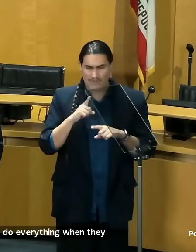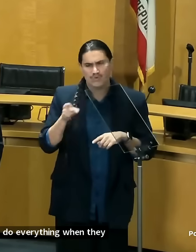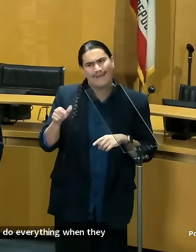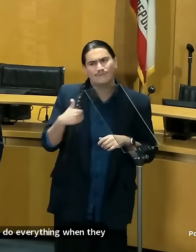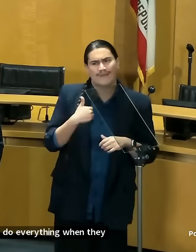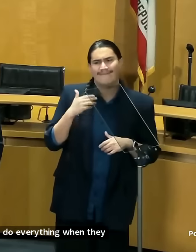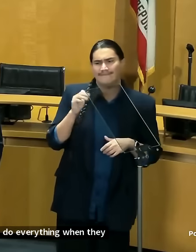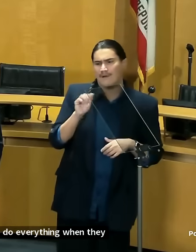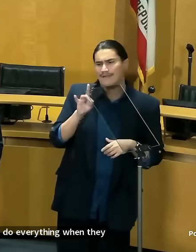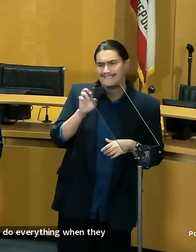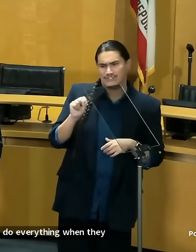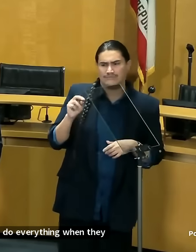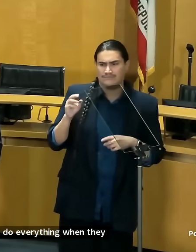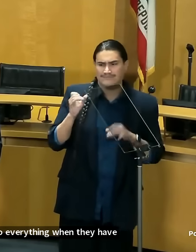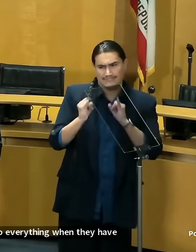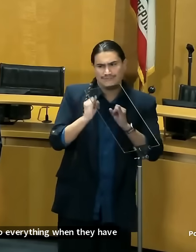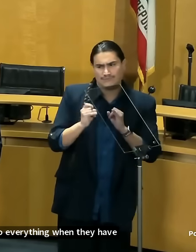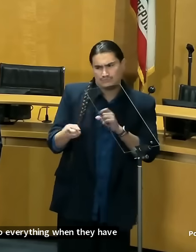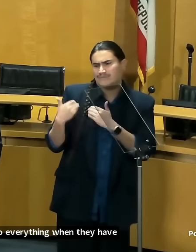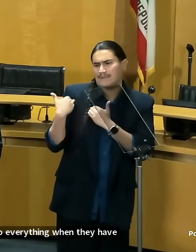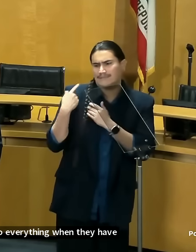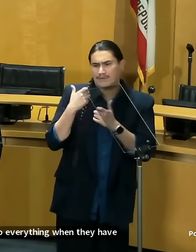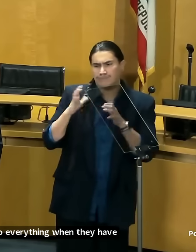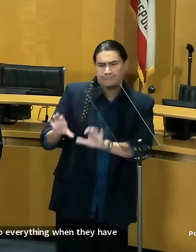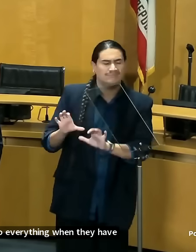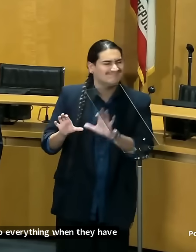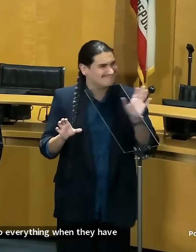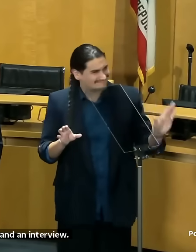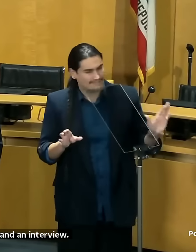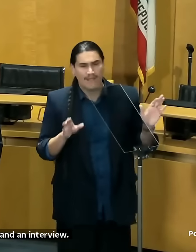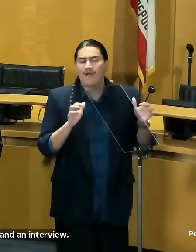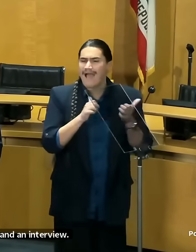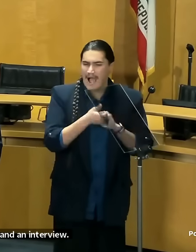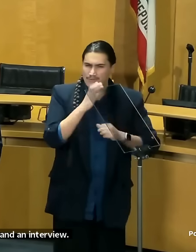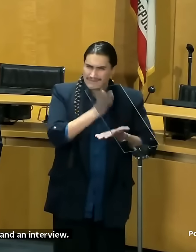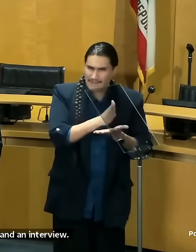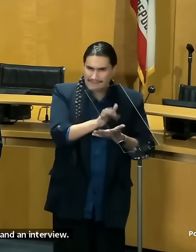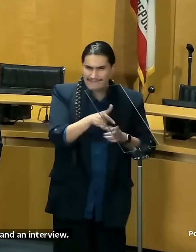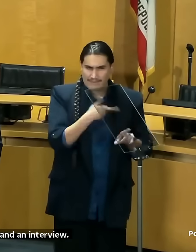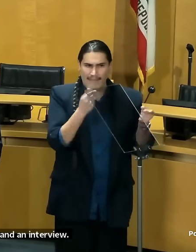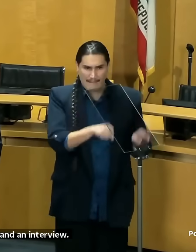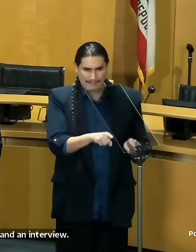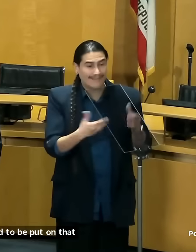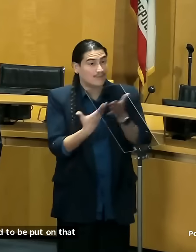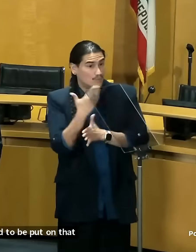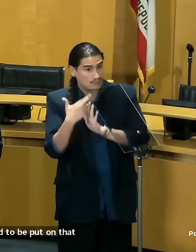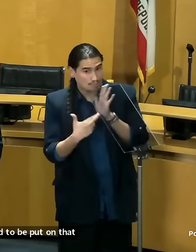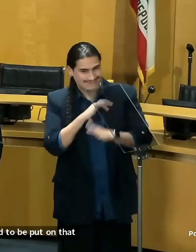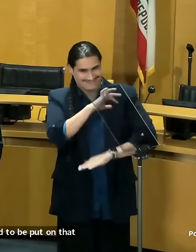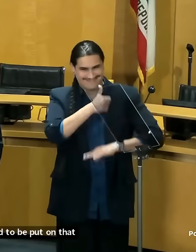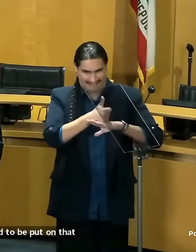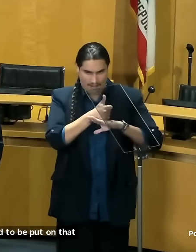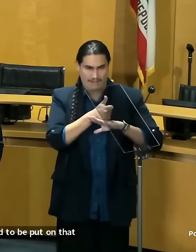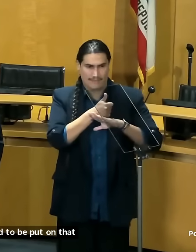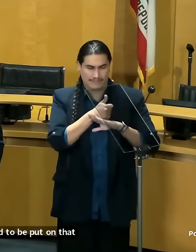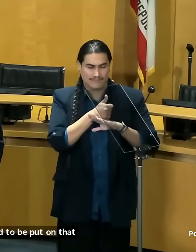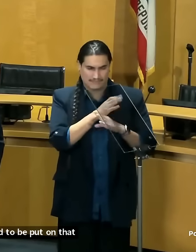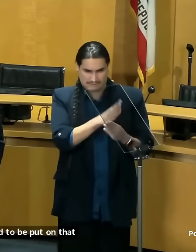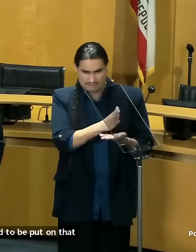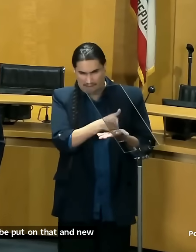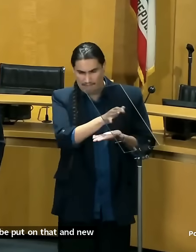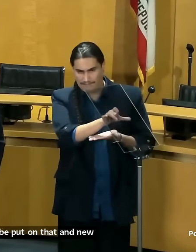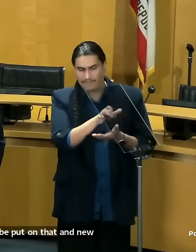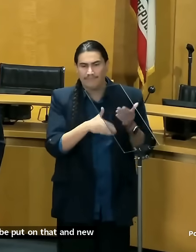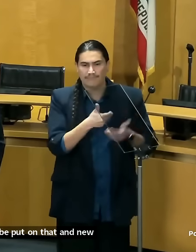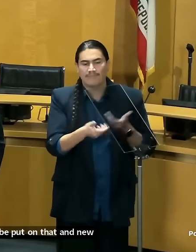audition and an interview. And so barricades had to be put on that, and new regulations had to be set over